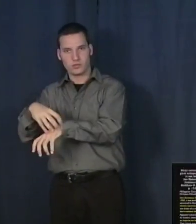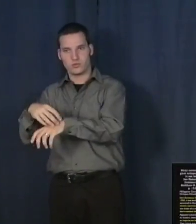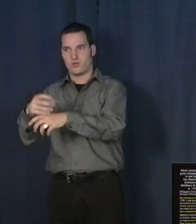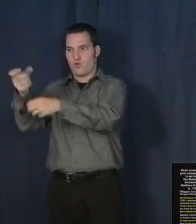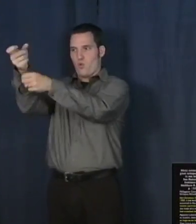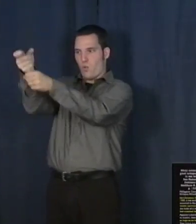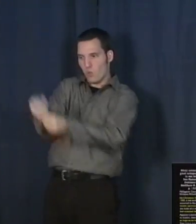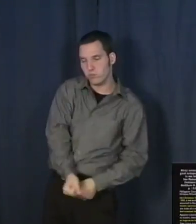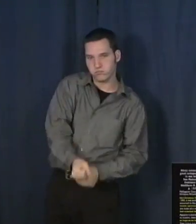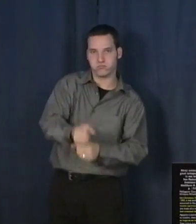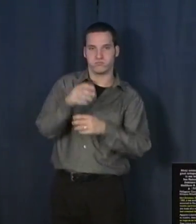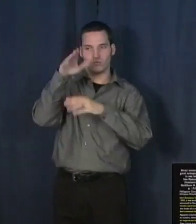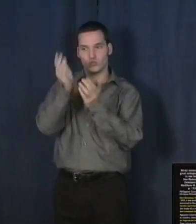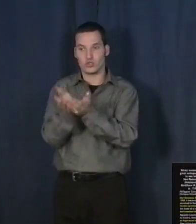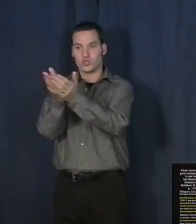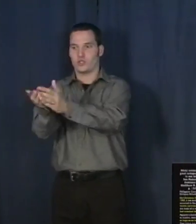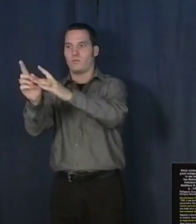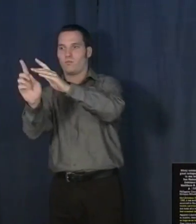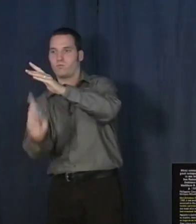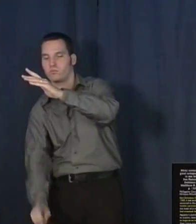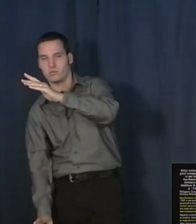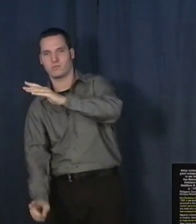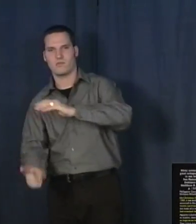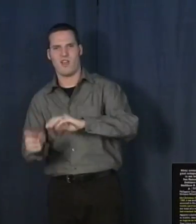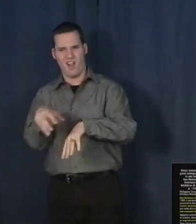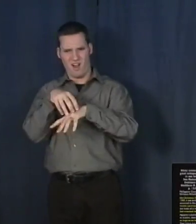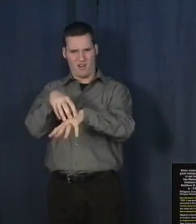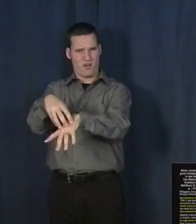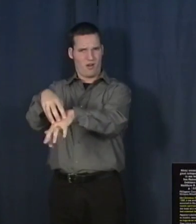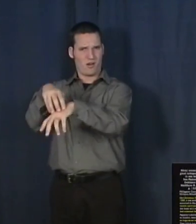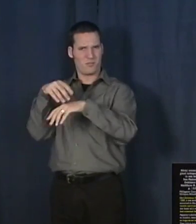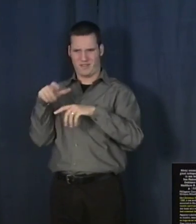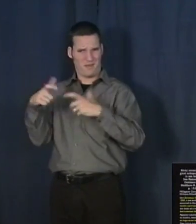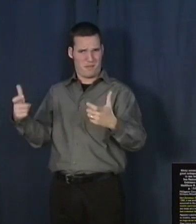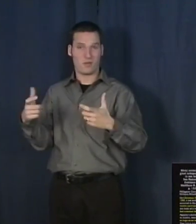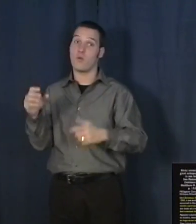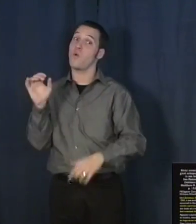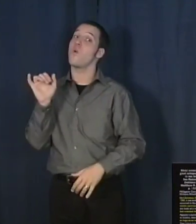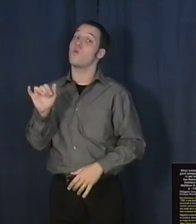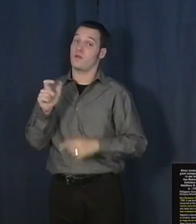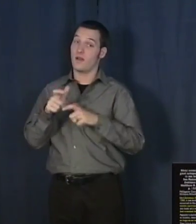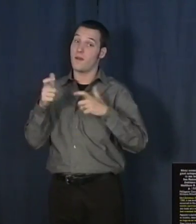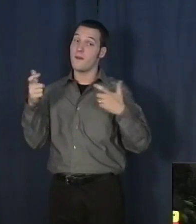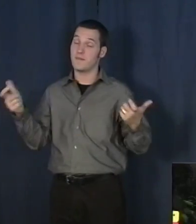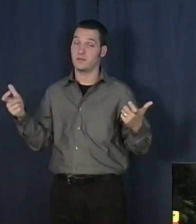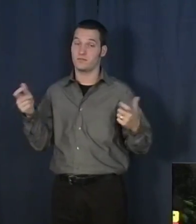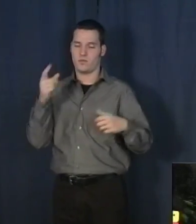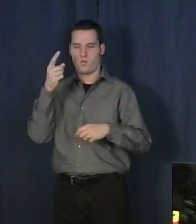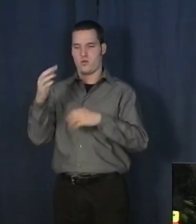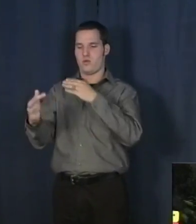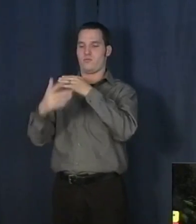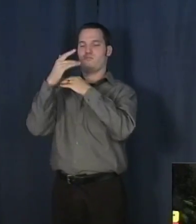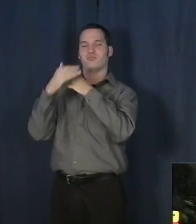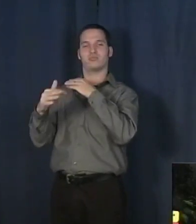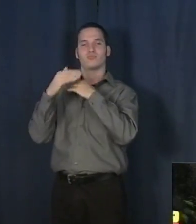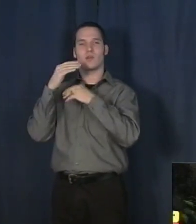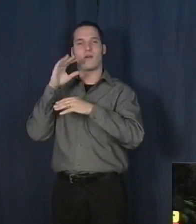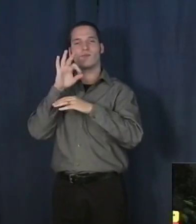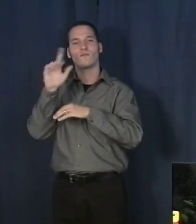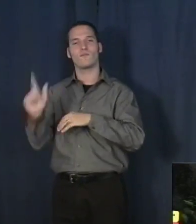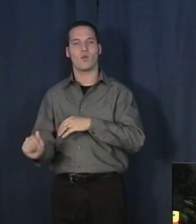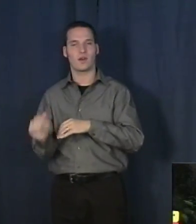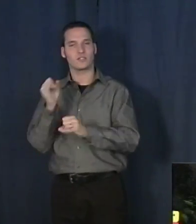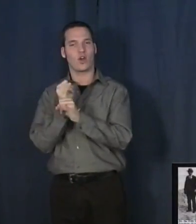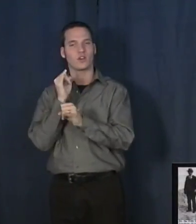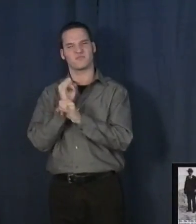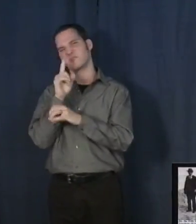underwater. You say, come on now, octopus never get that big. Oh, they get pretty big. This one washed up on the beach in